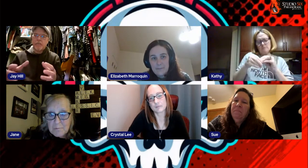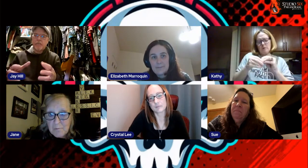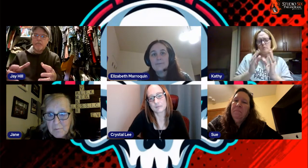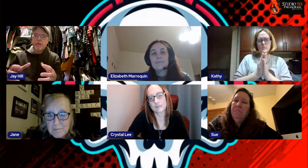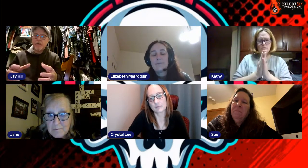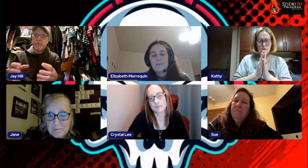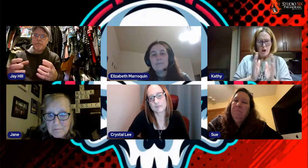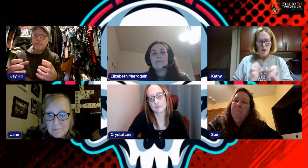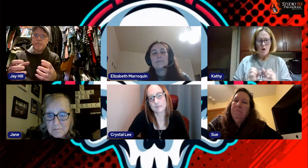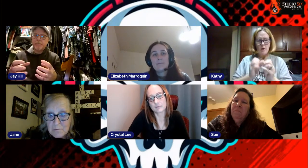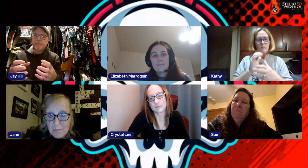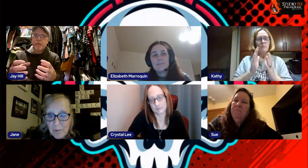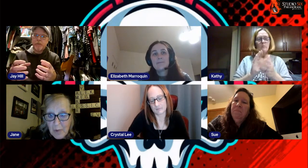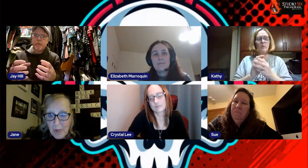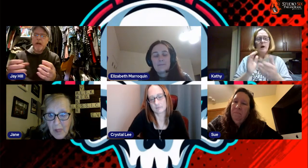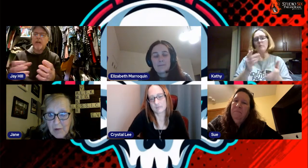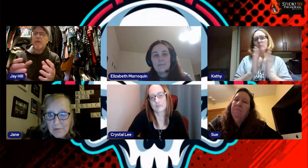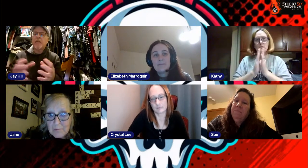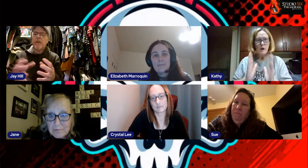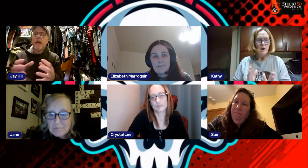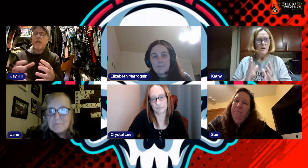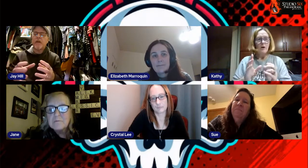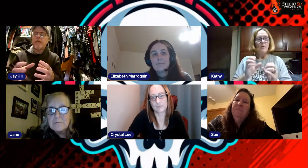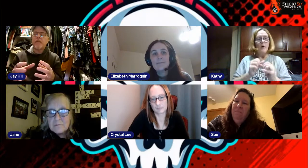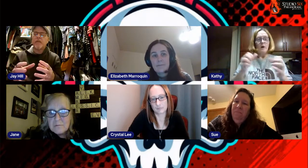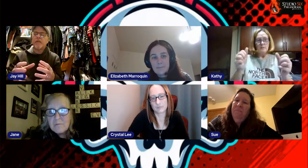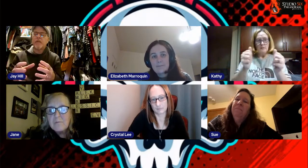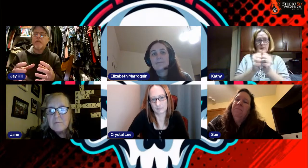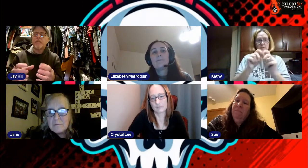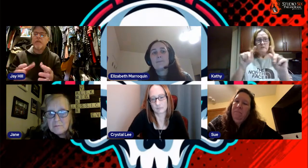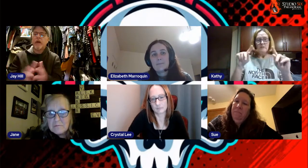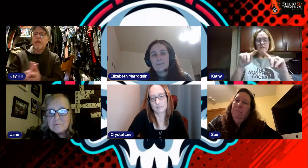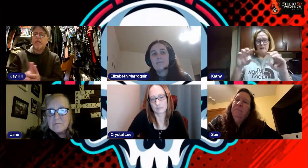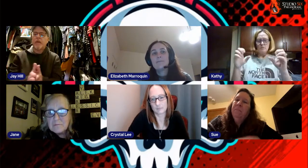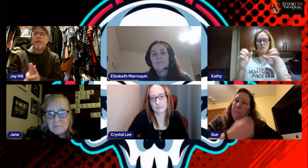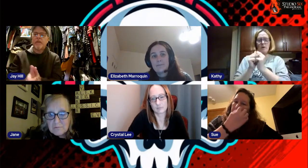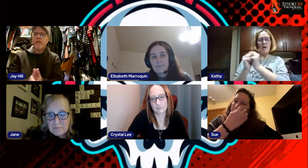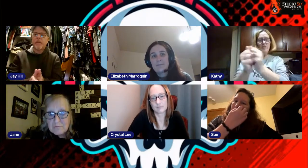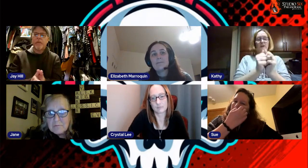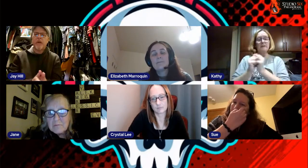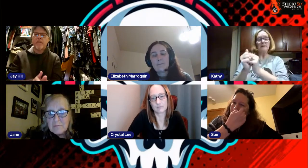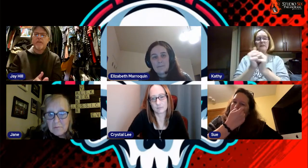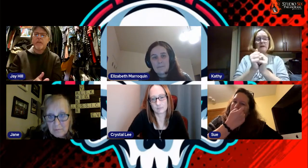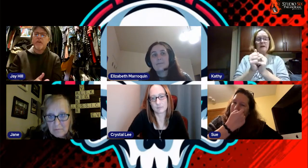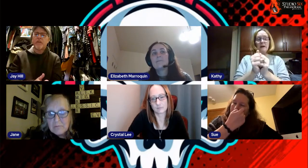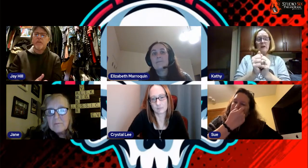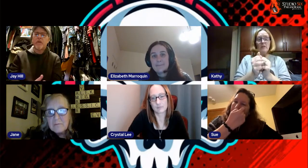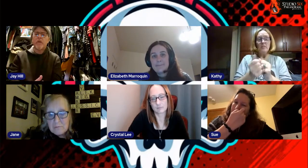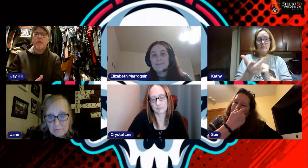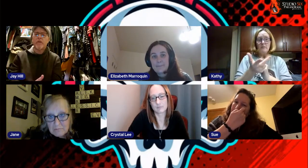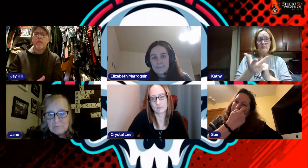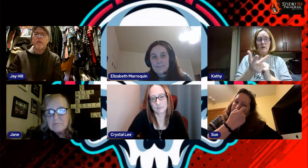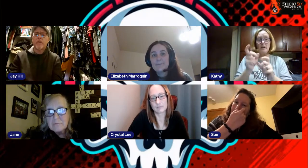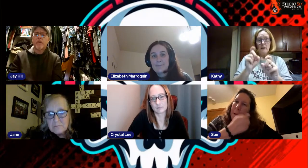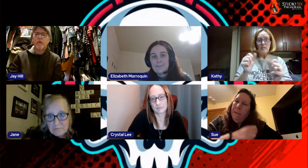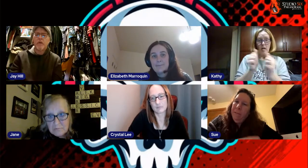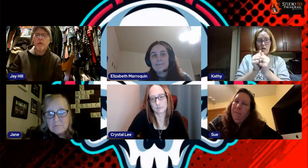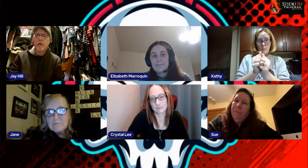extra, you know, kind of togetherness, so that, because this is a big investigation you're going